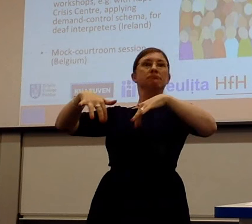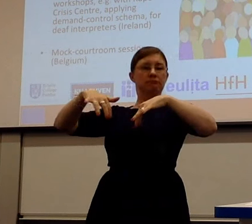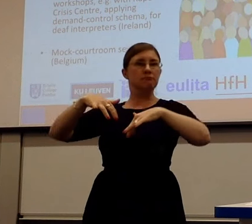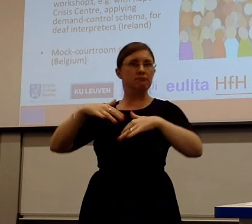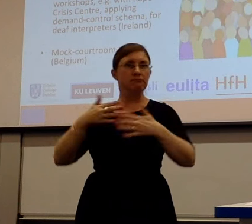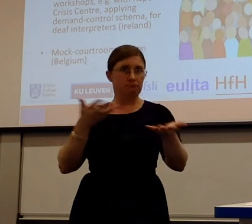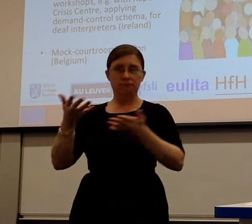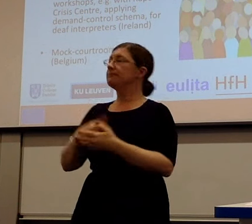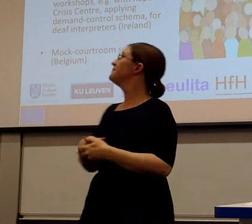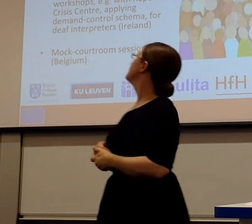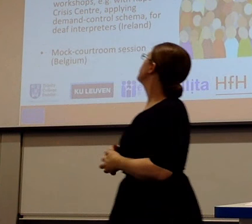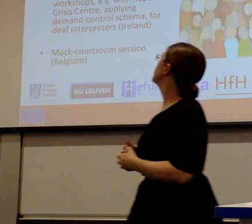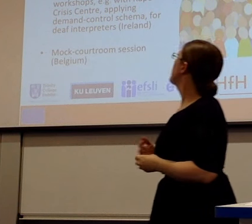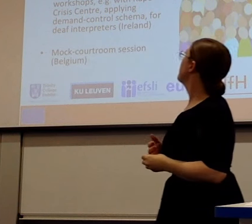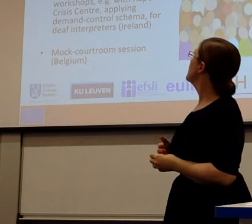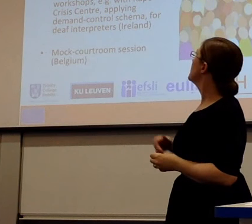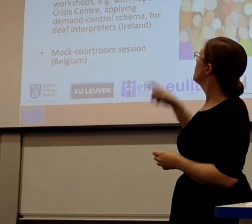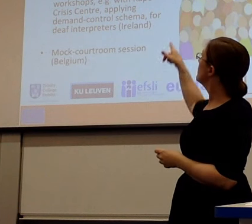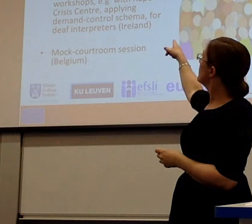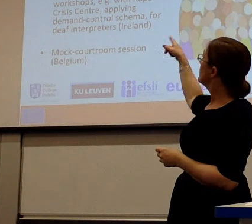the project. So that's happened in these other countries as well.